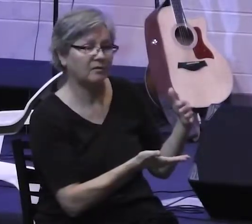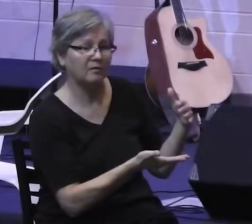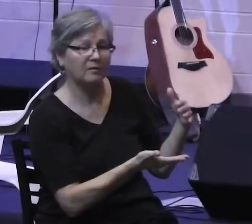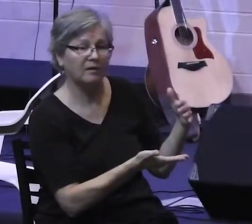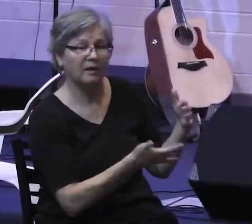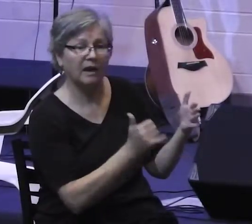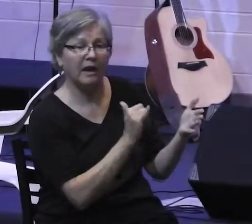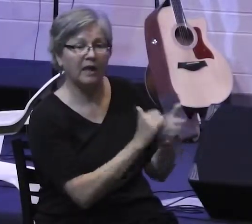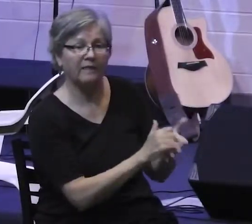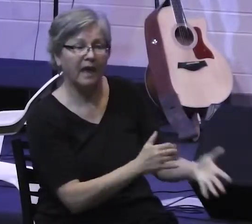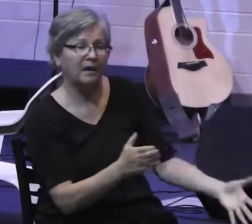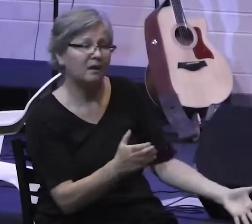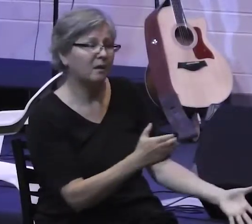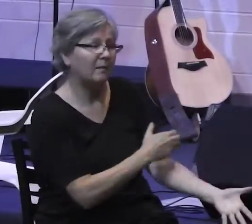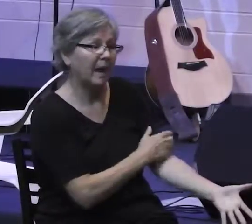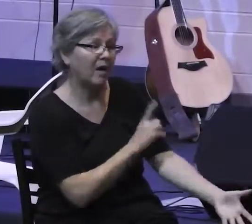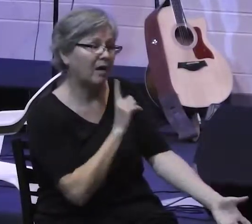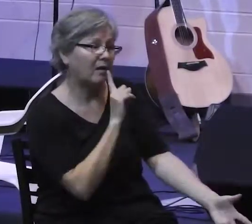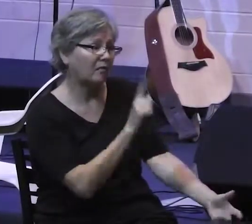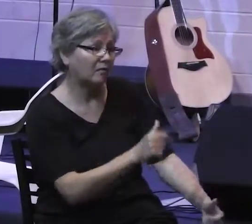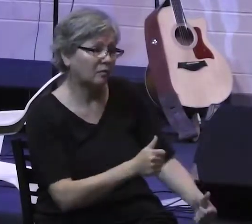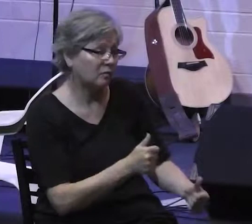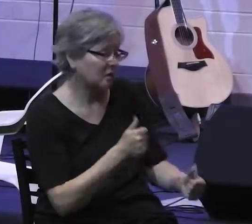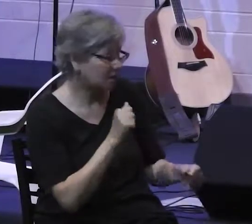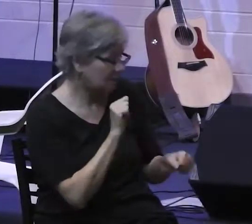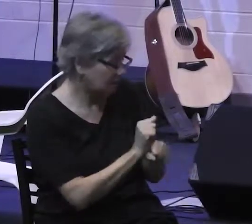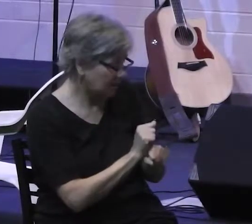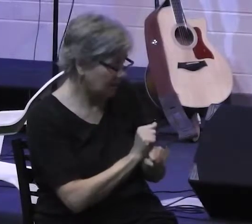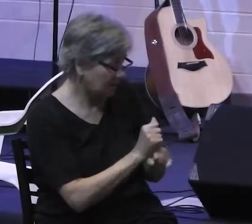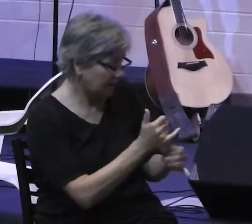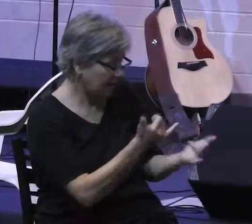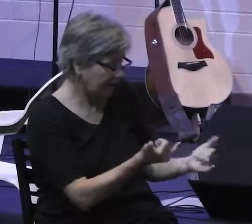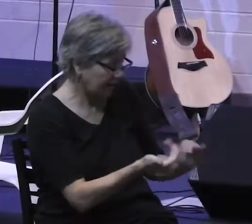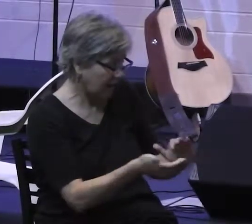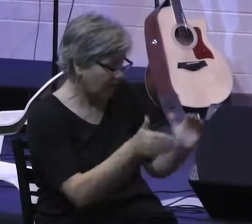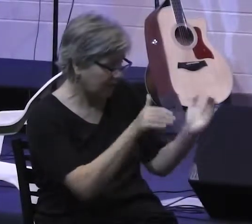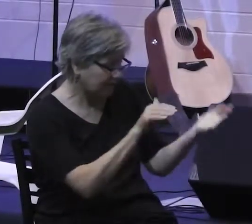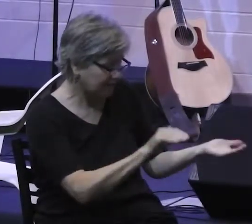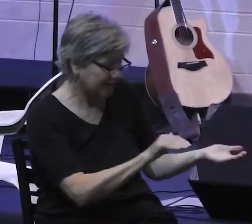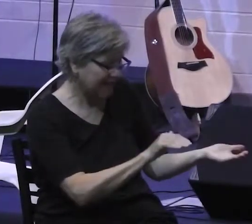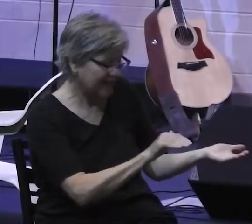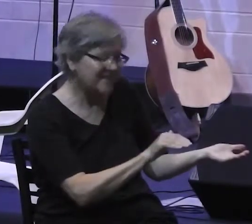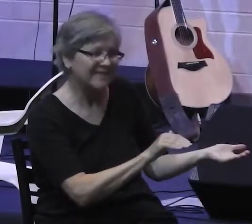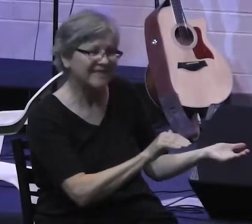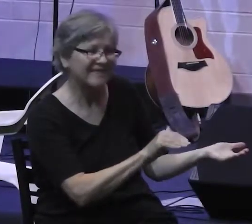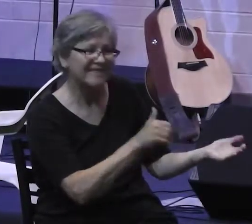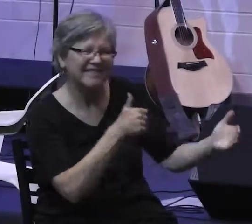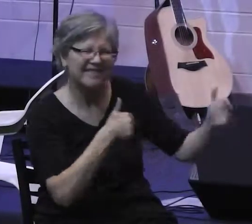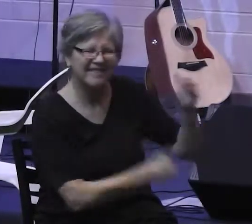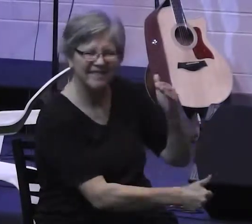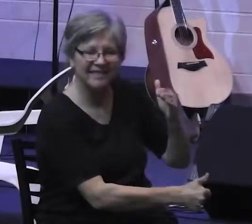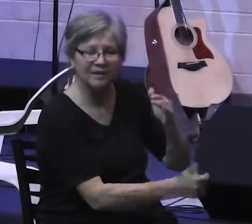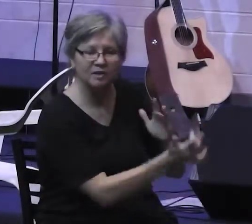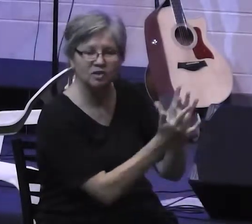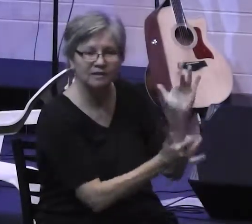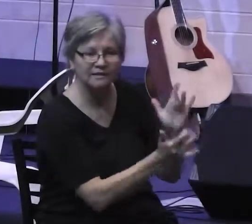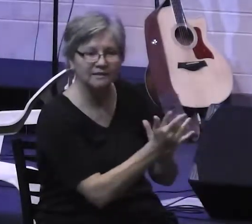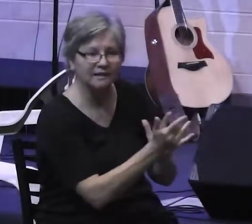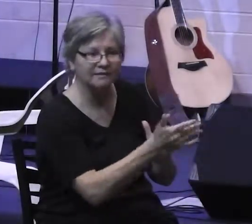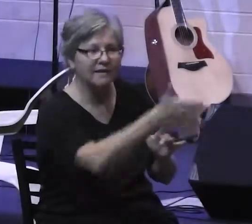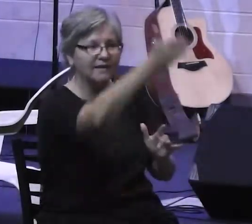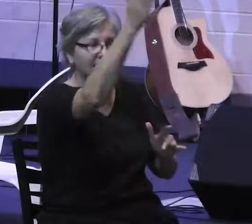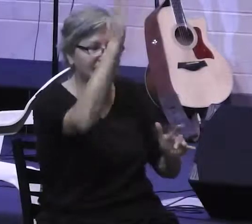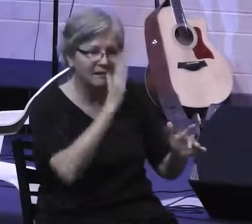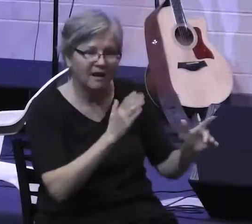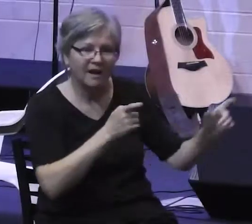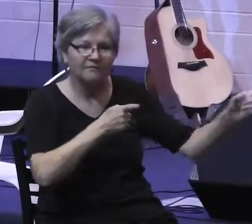And the powerful reality is that now death belongs to Jesus. Death belongs to God. In